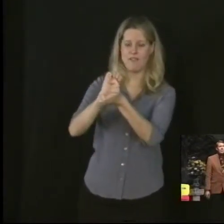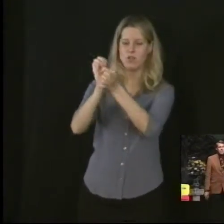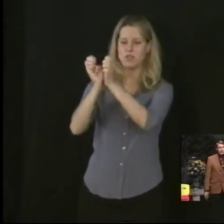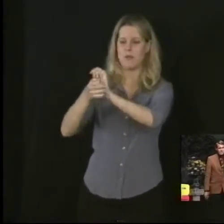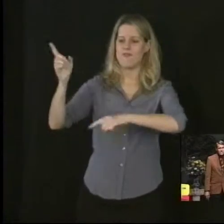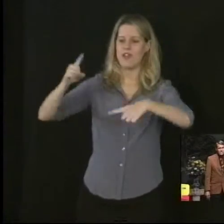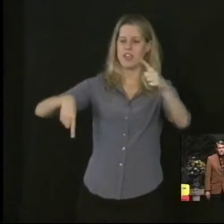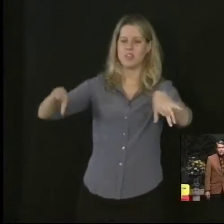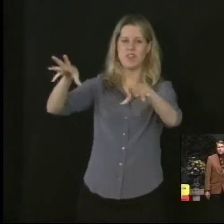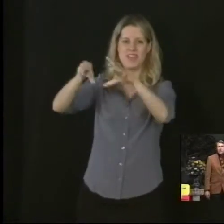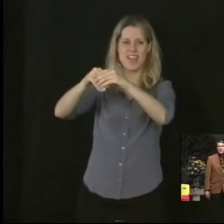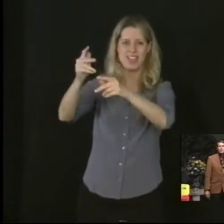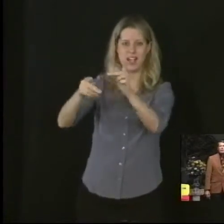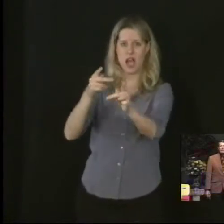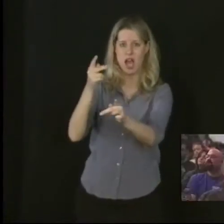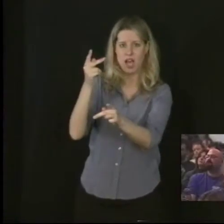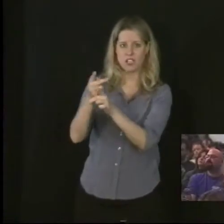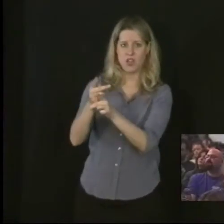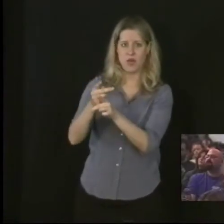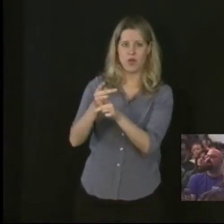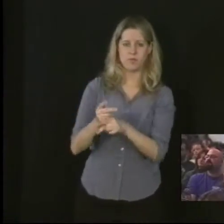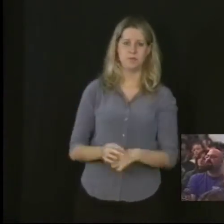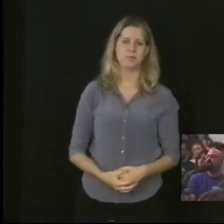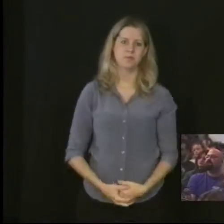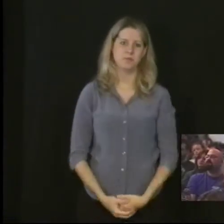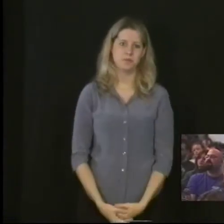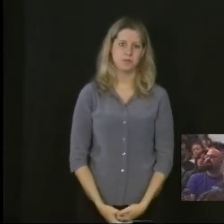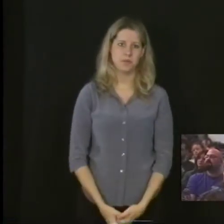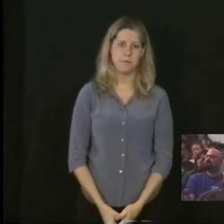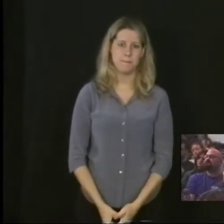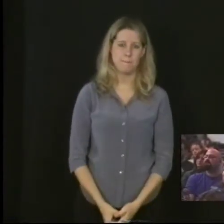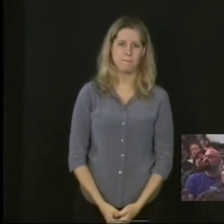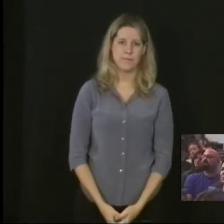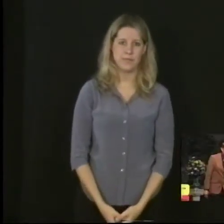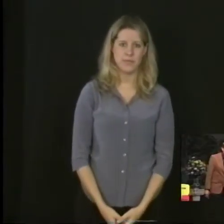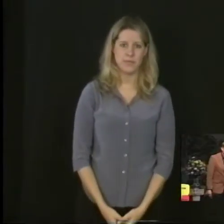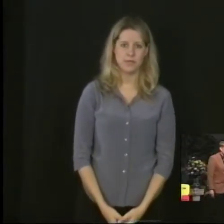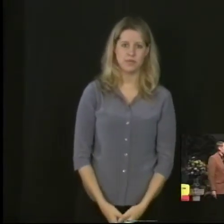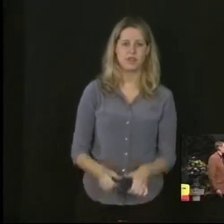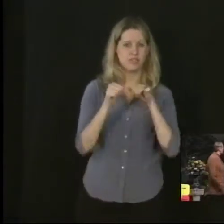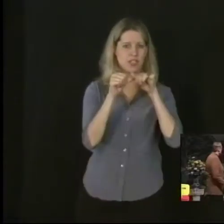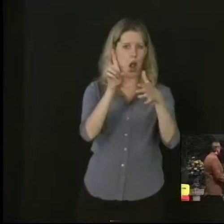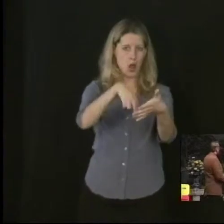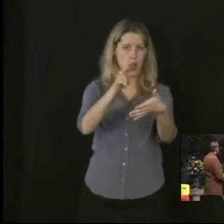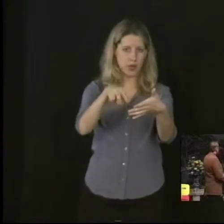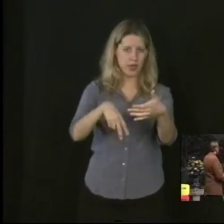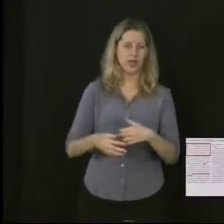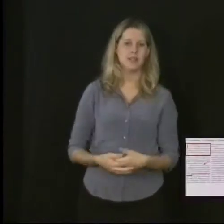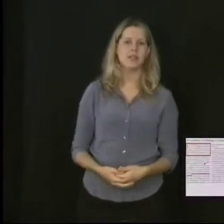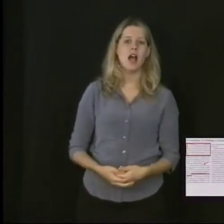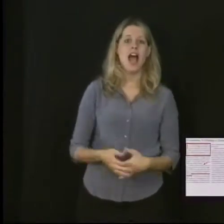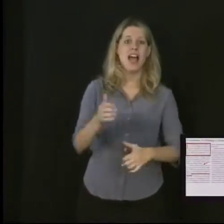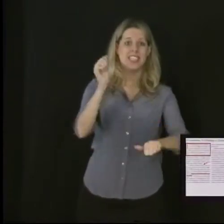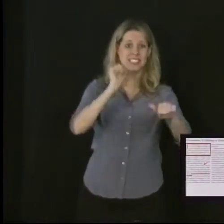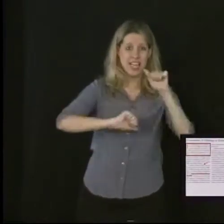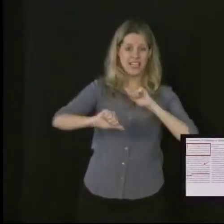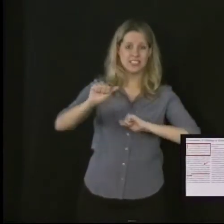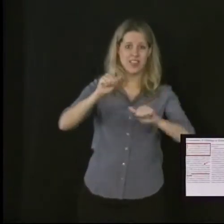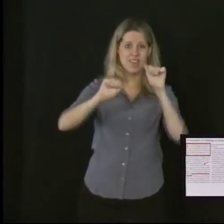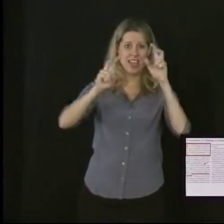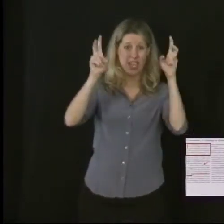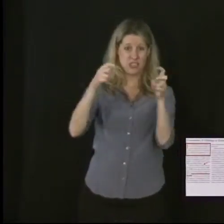those kinds. So they're setting up a straw man here so they can knock it down and think they won the argument. Keep reading here. As scientific